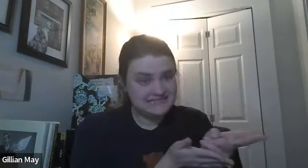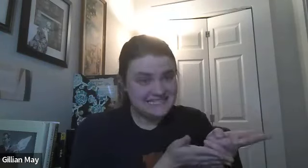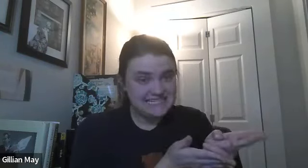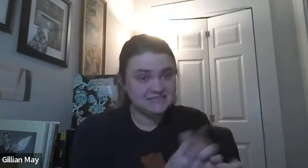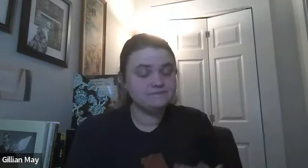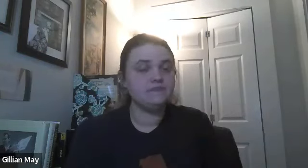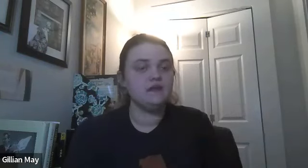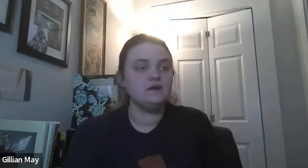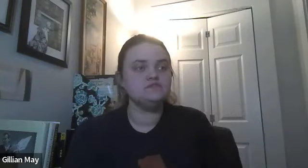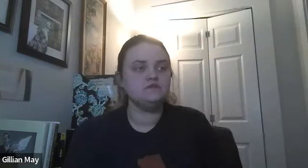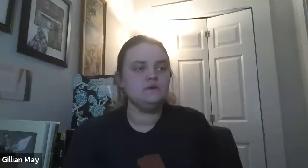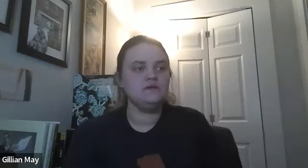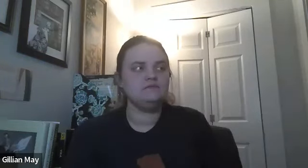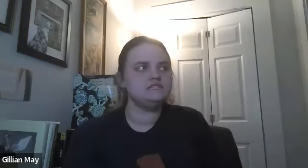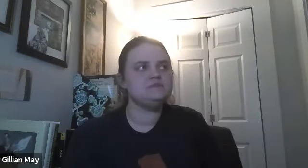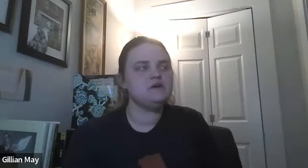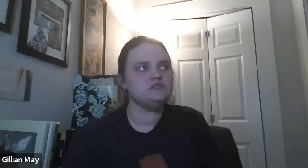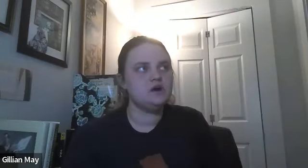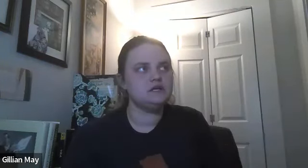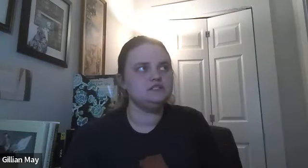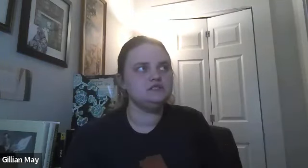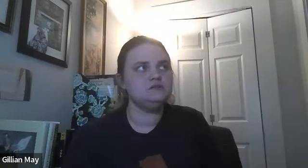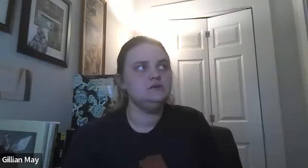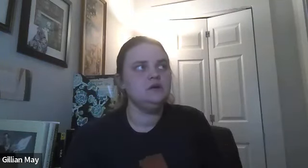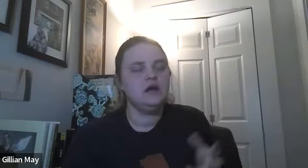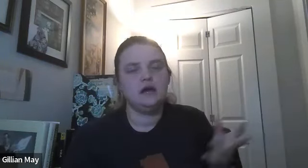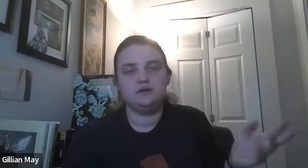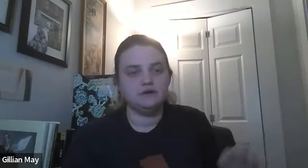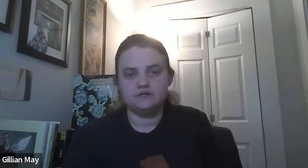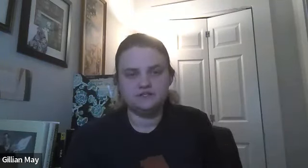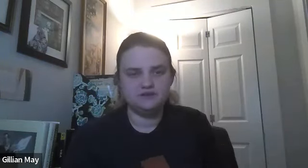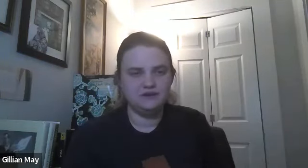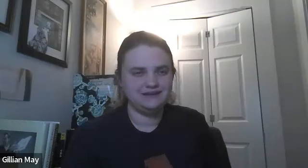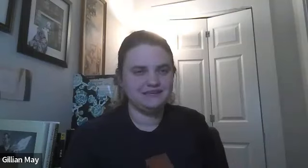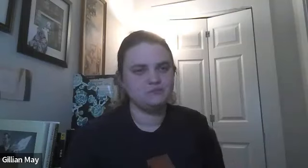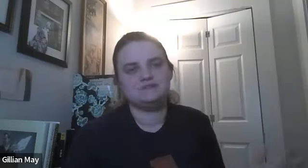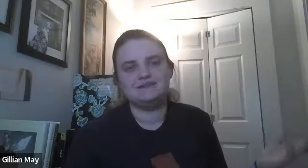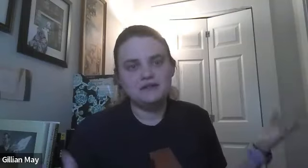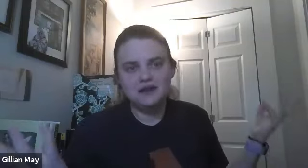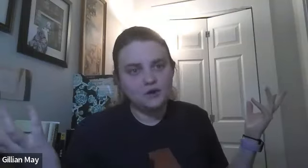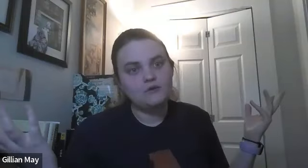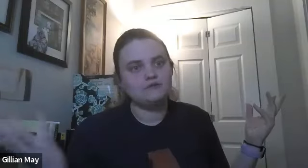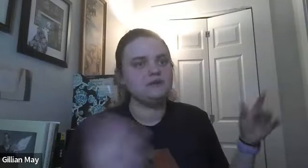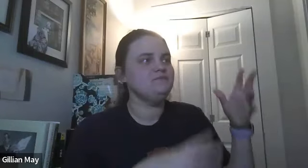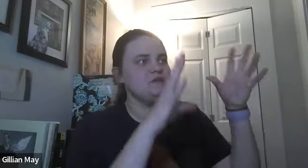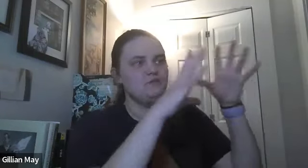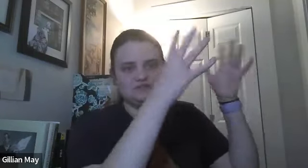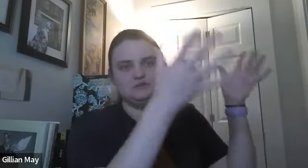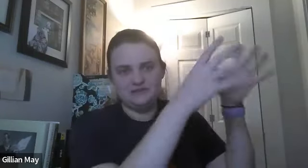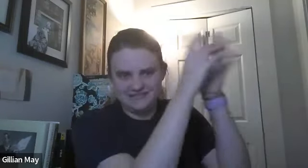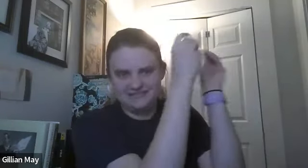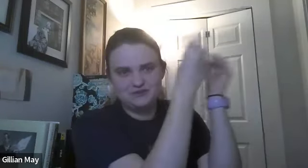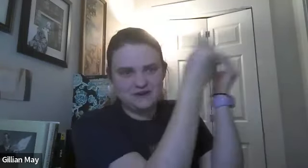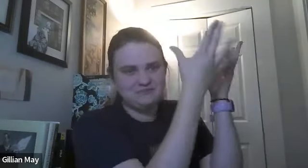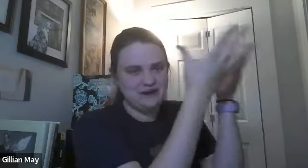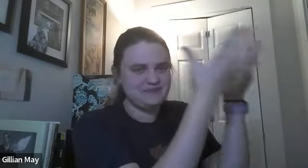honestly. So like, for example, if I was talking to, I know I always use student examples. That's all I got going for me with school is like, those are my prime